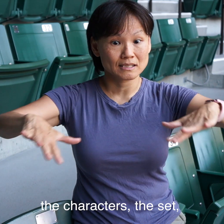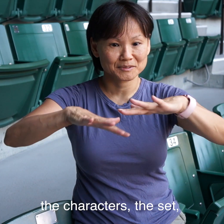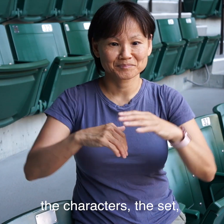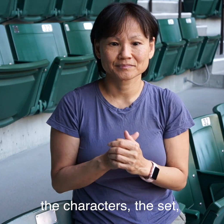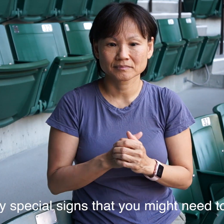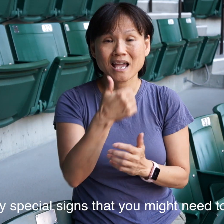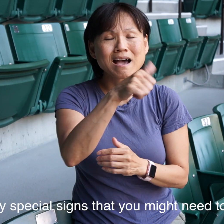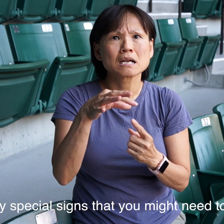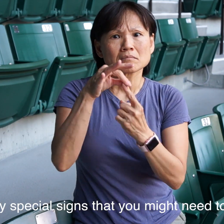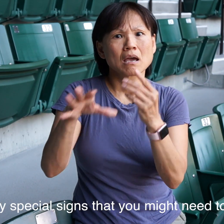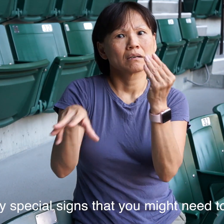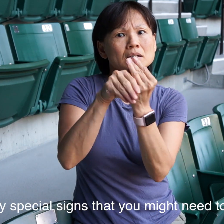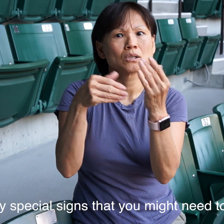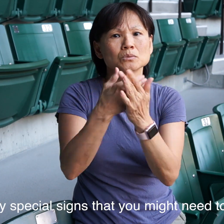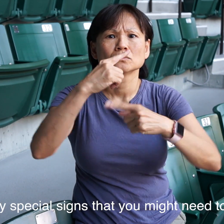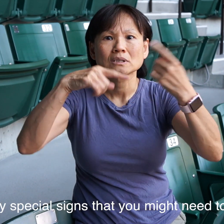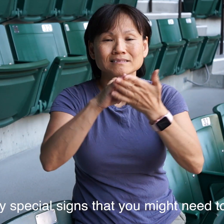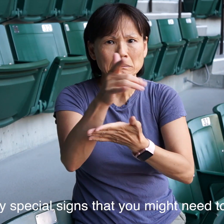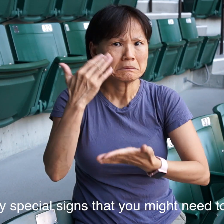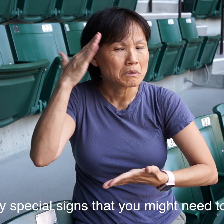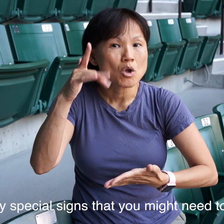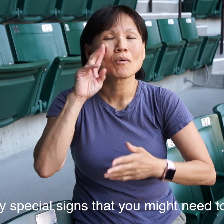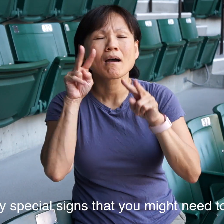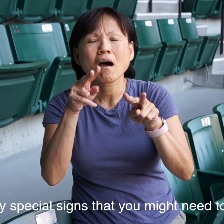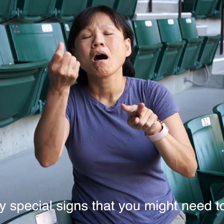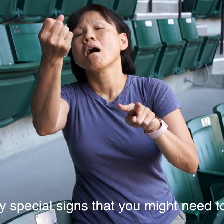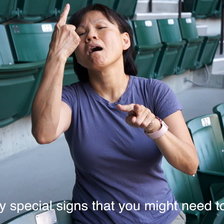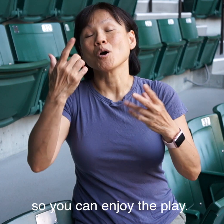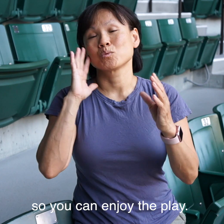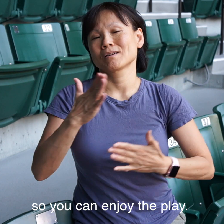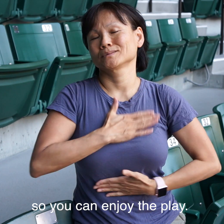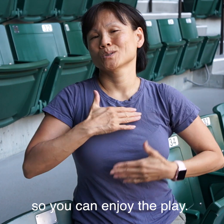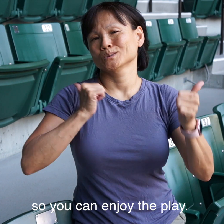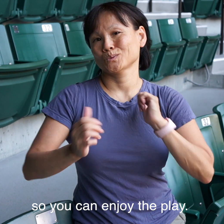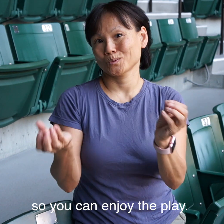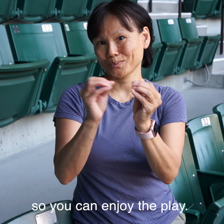set, and any special signs that you might need to know so you can enjoy the play.